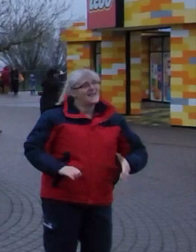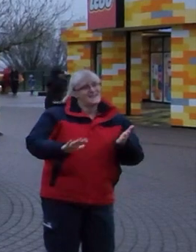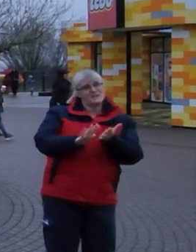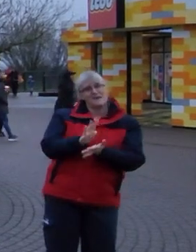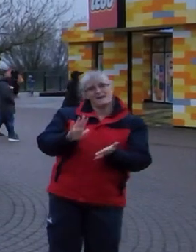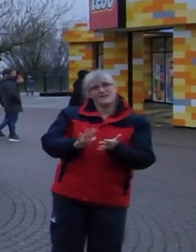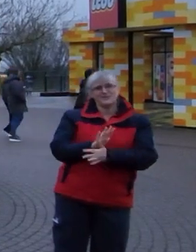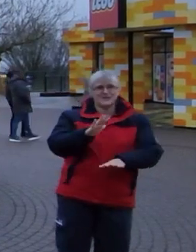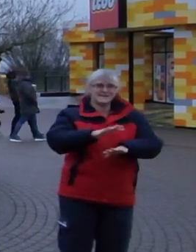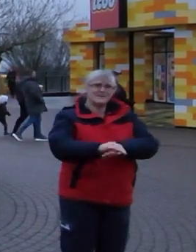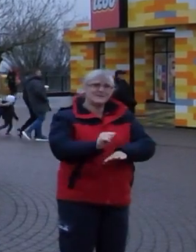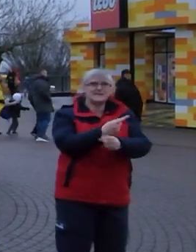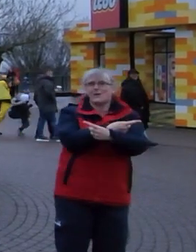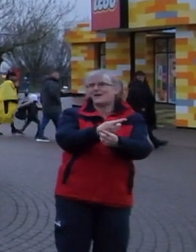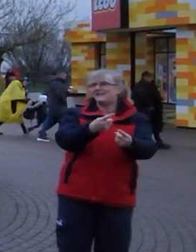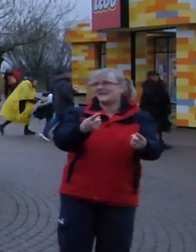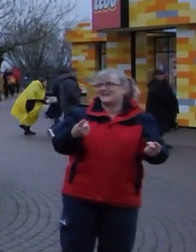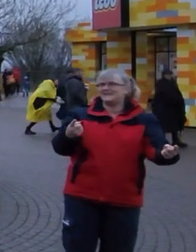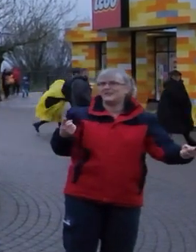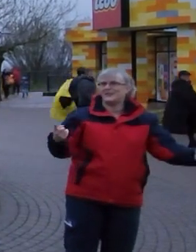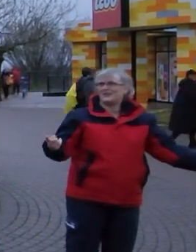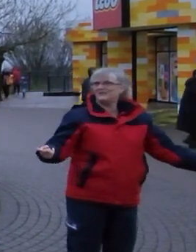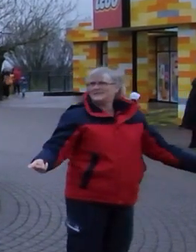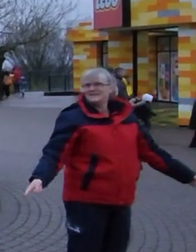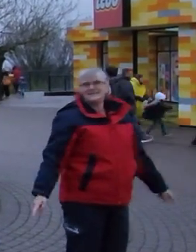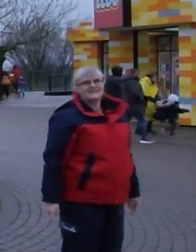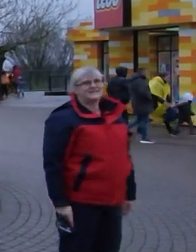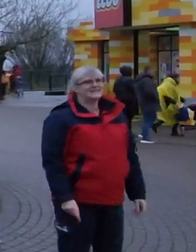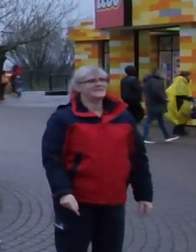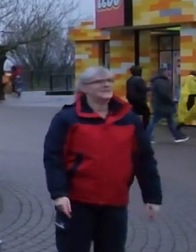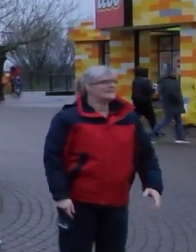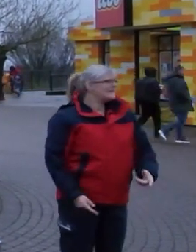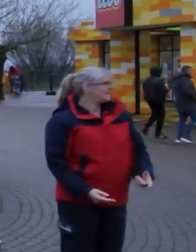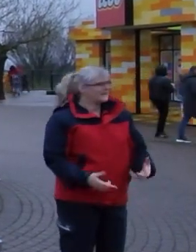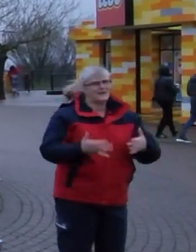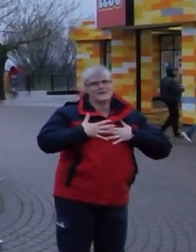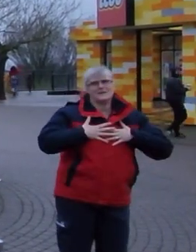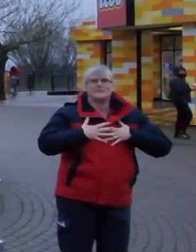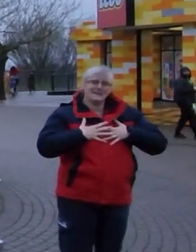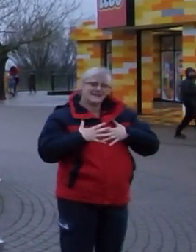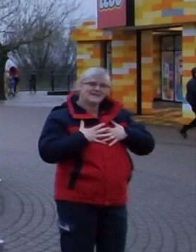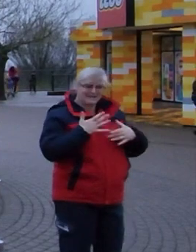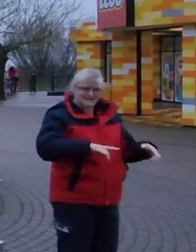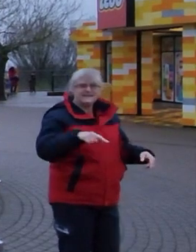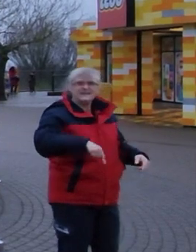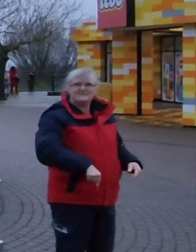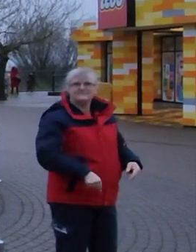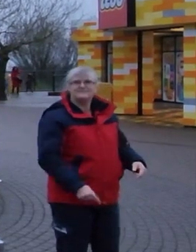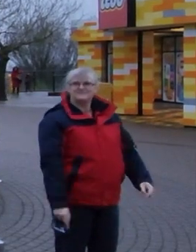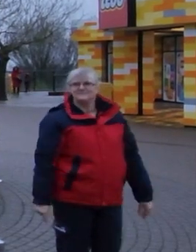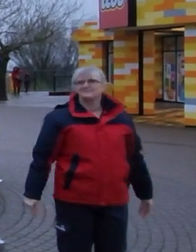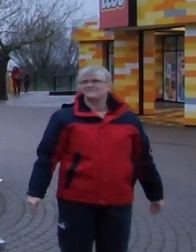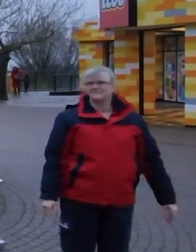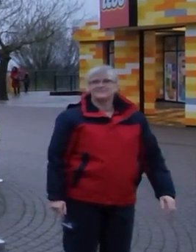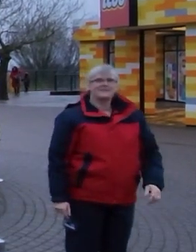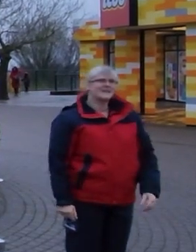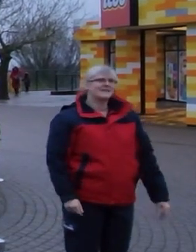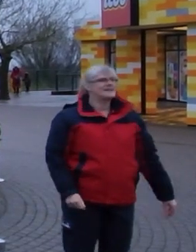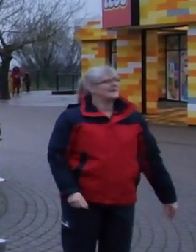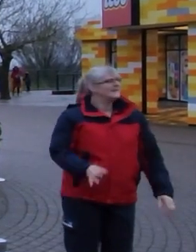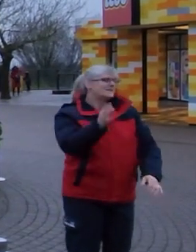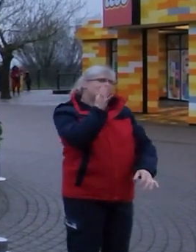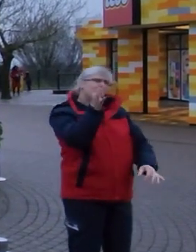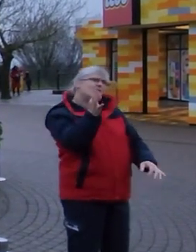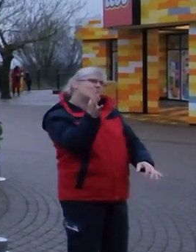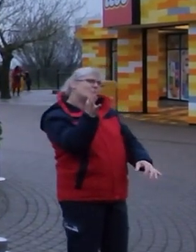So Merry Christmas one and all There's no place I'd rather be Than